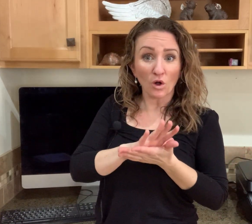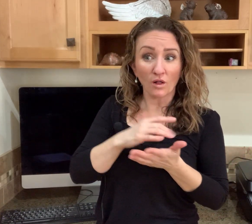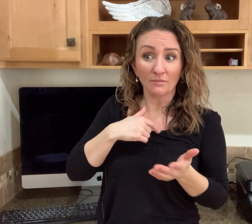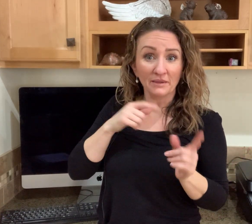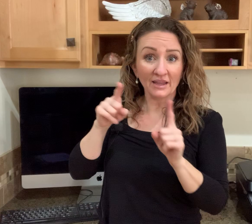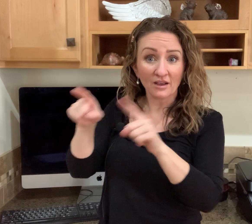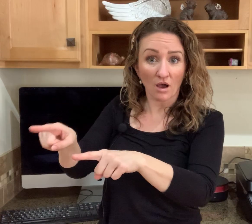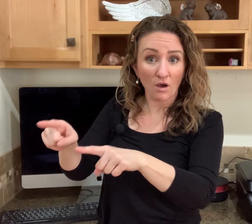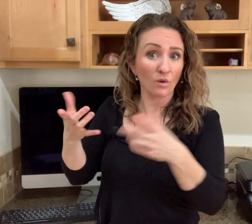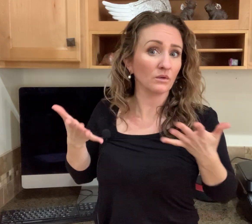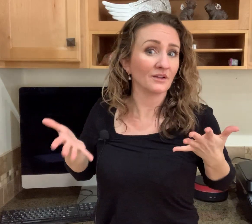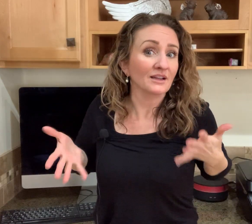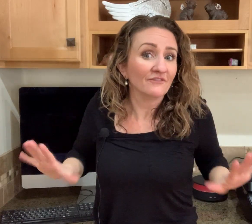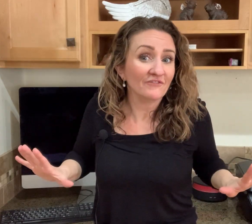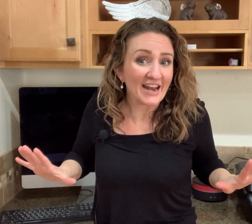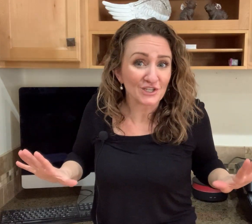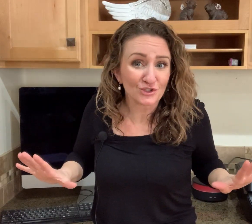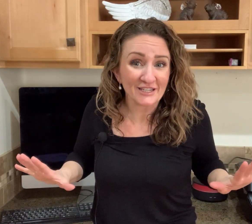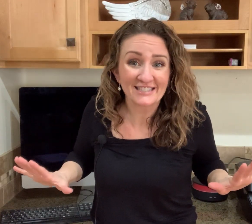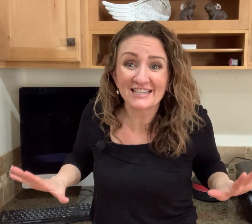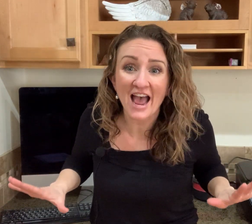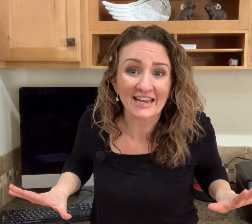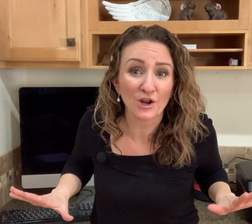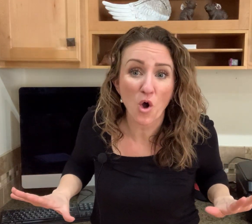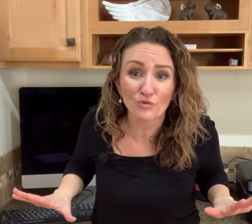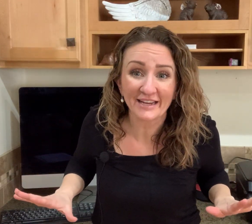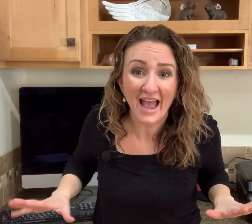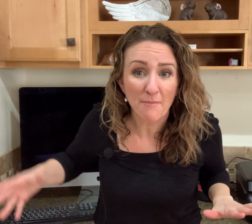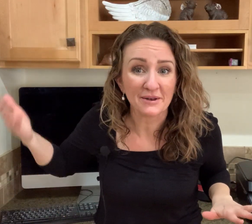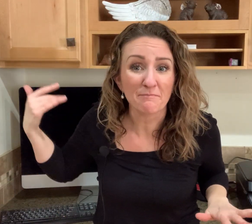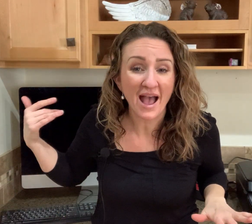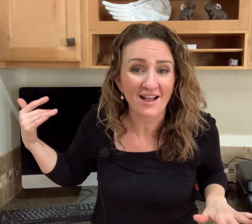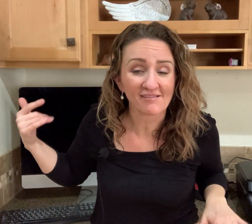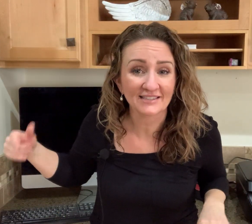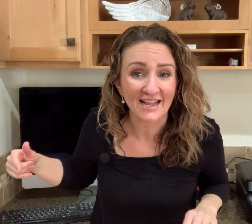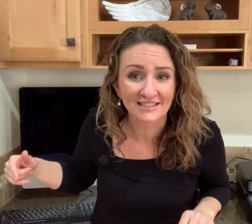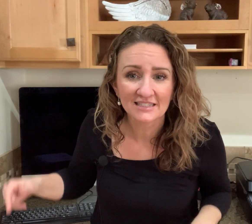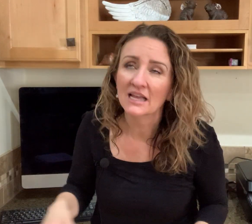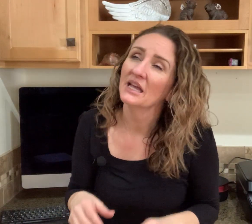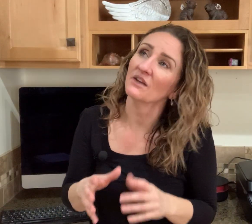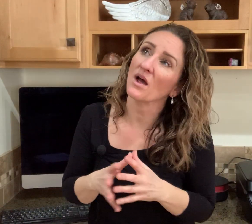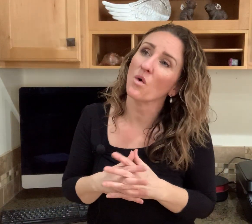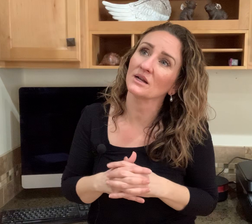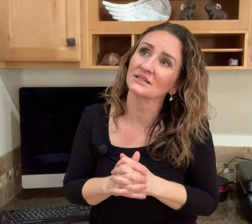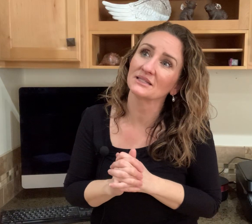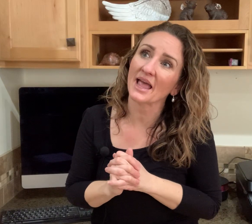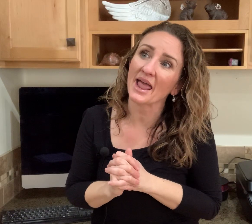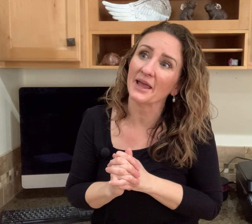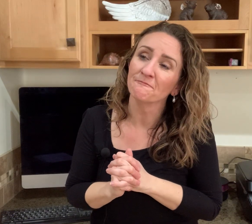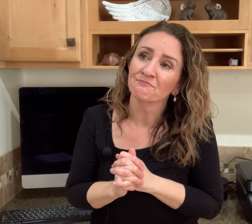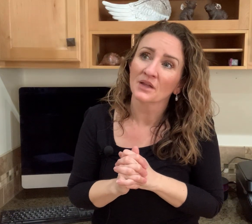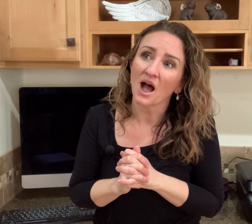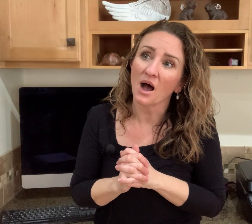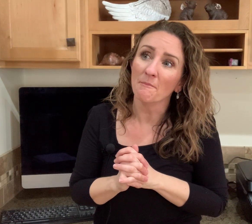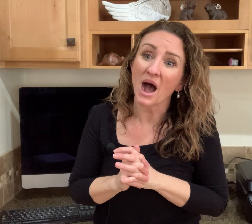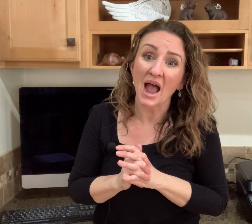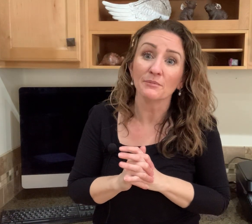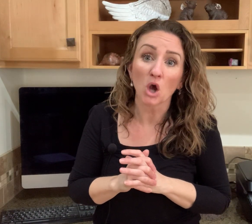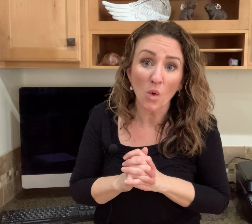School, me, go, finished. It's done. It already happened, past tense. If I wanted to say, I'm going